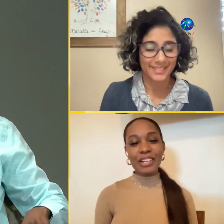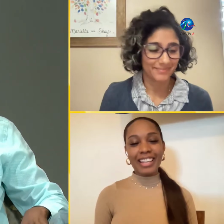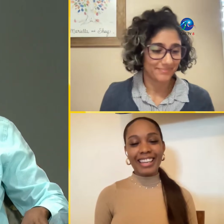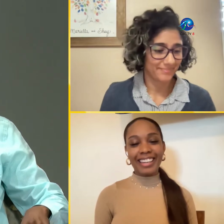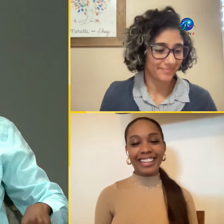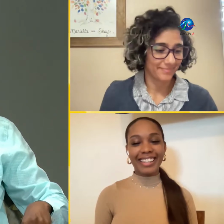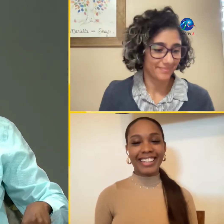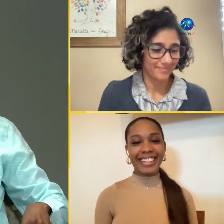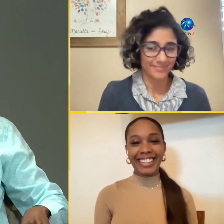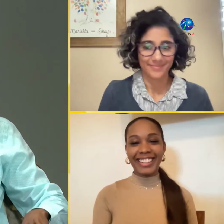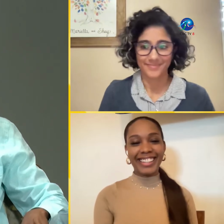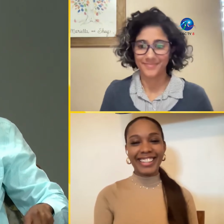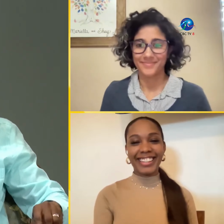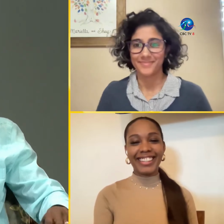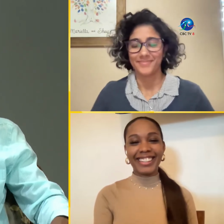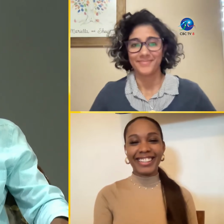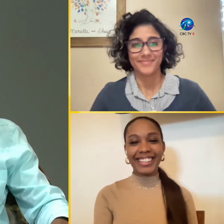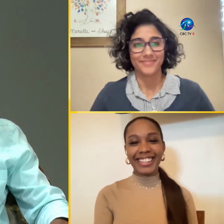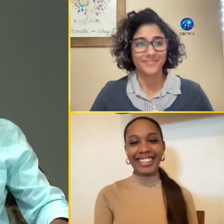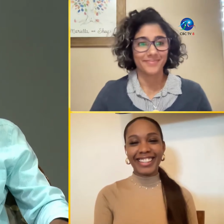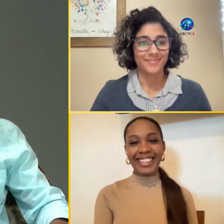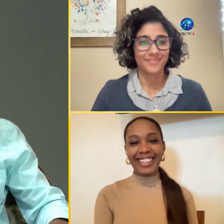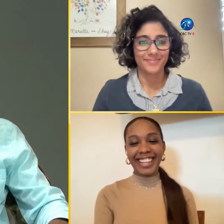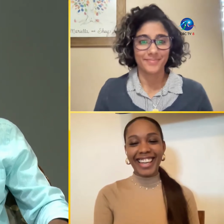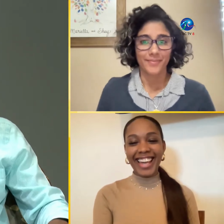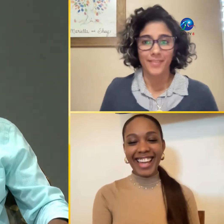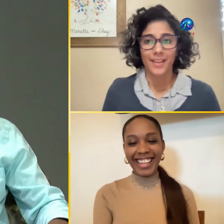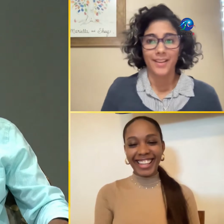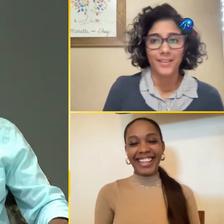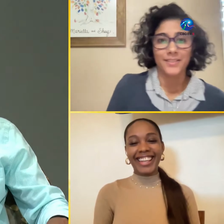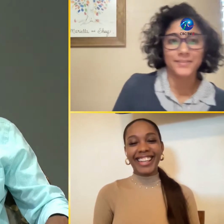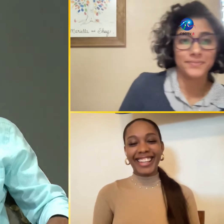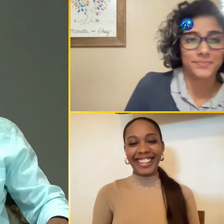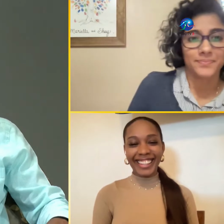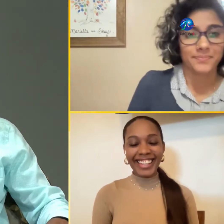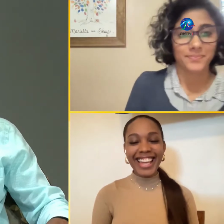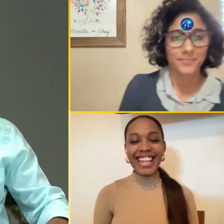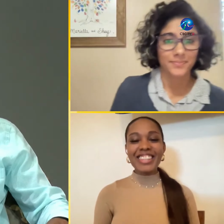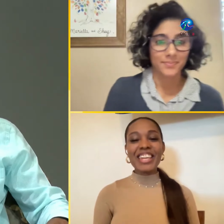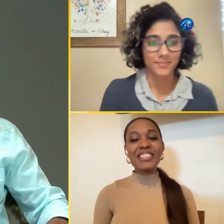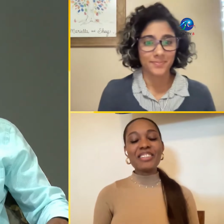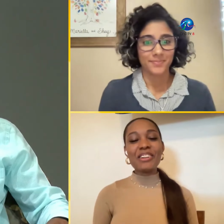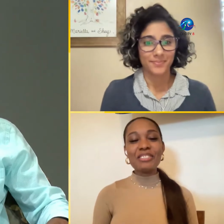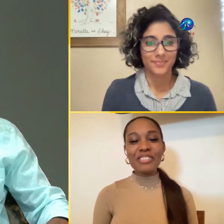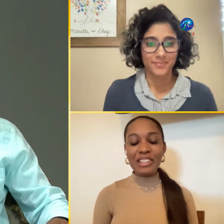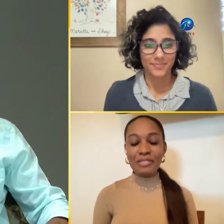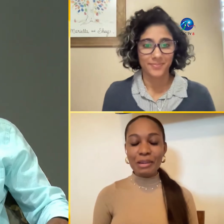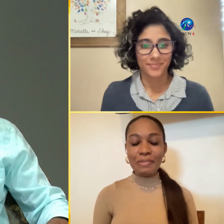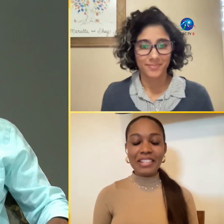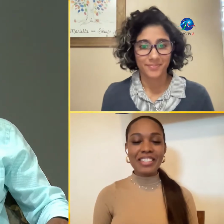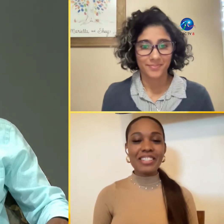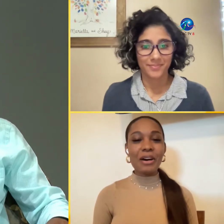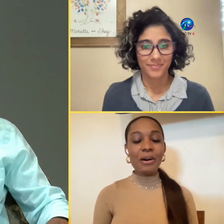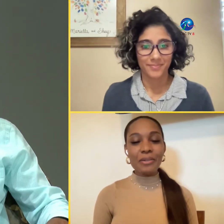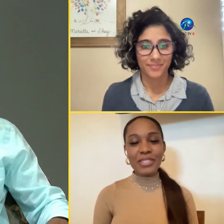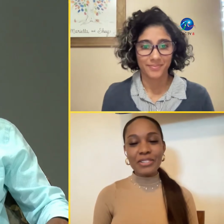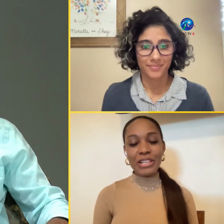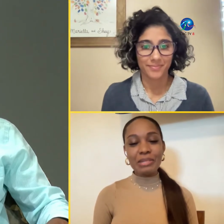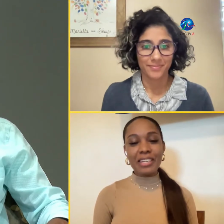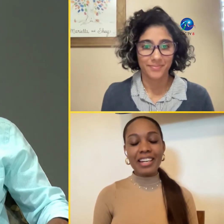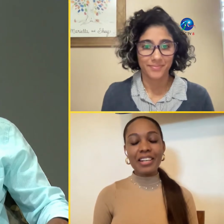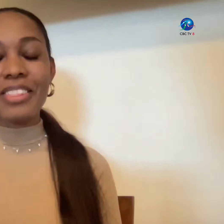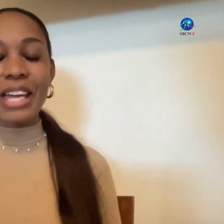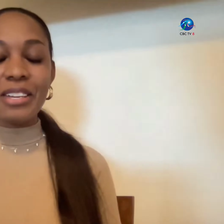Good morning. Good to see you yet again. How are things? Things are going really well persons.